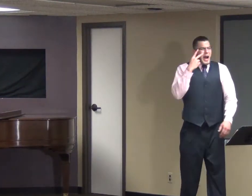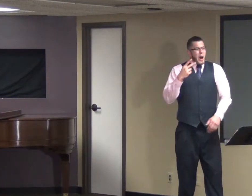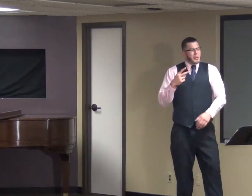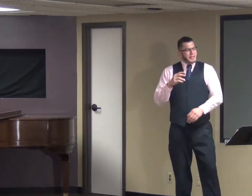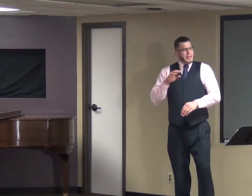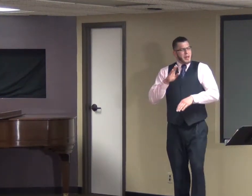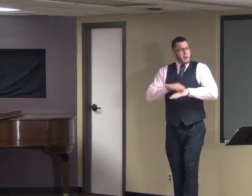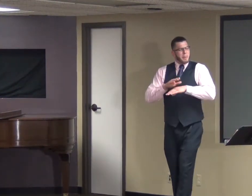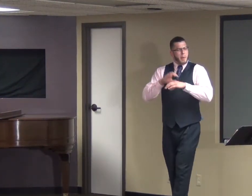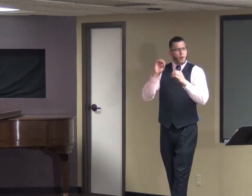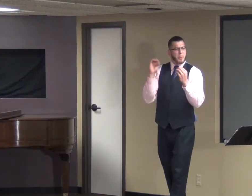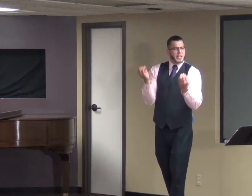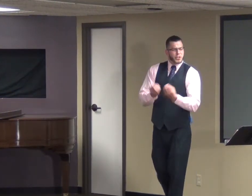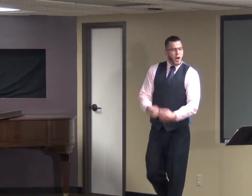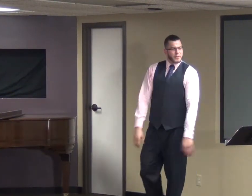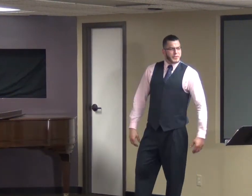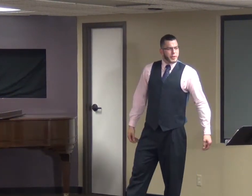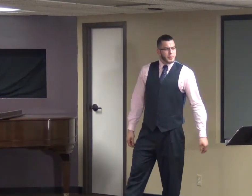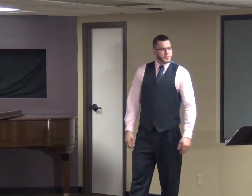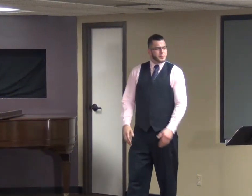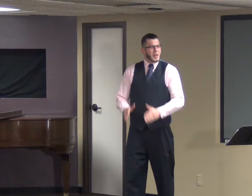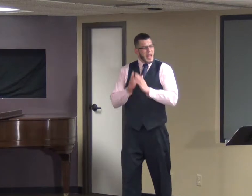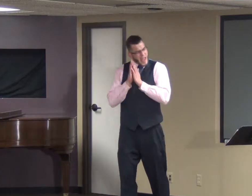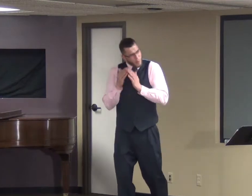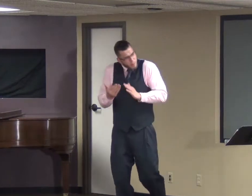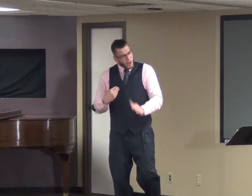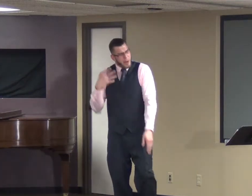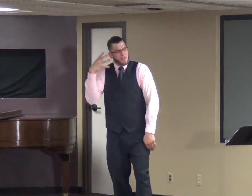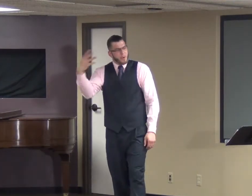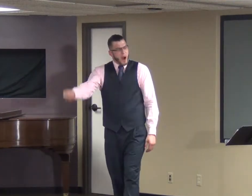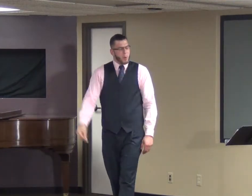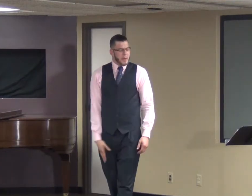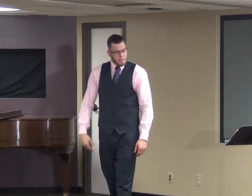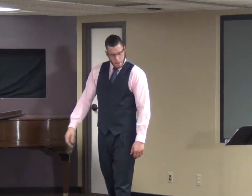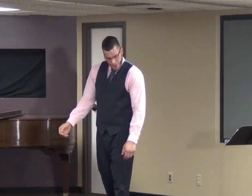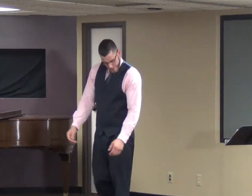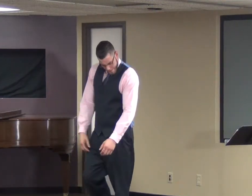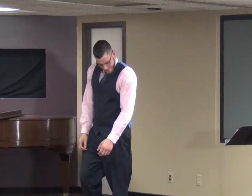I went to see my probation officer and we prayed before I went.